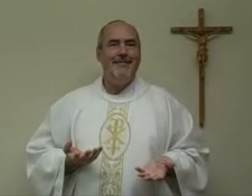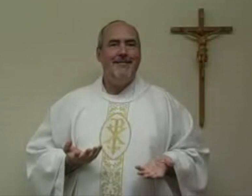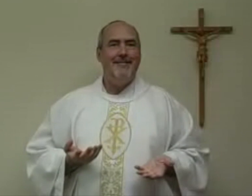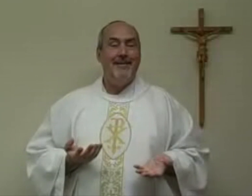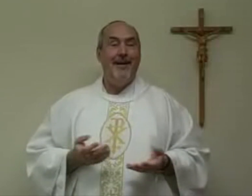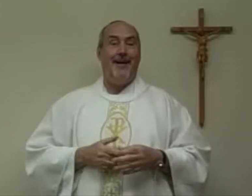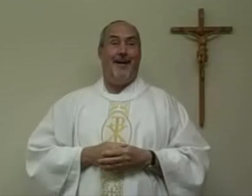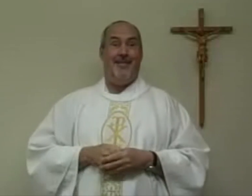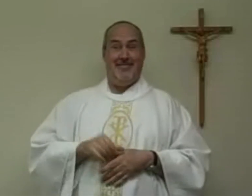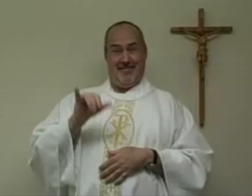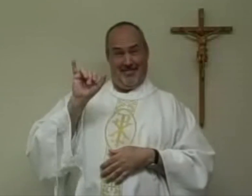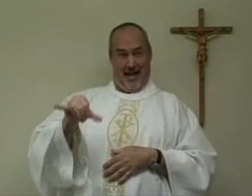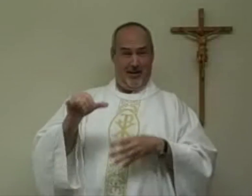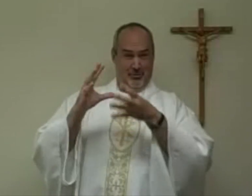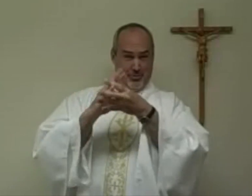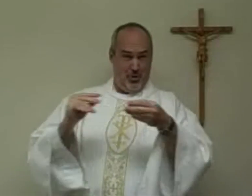the mountain, his body went back to normal.